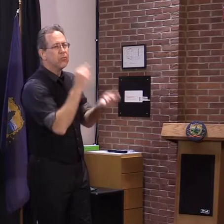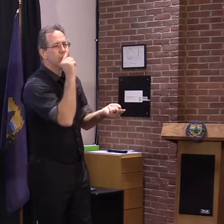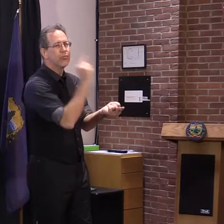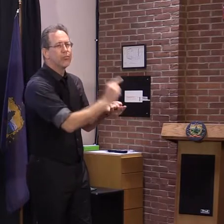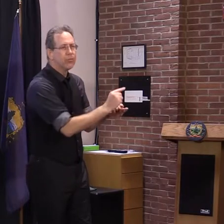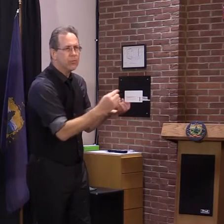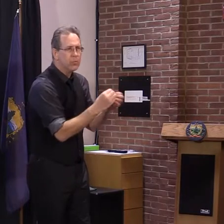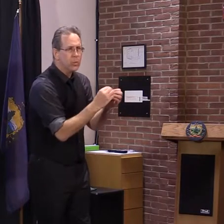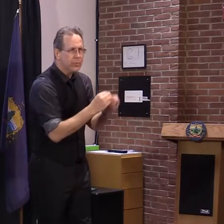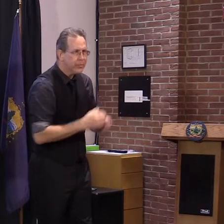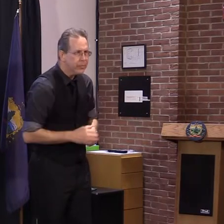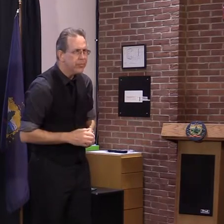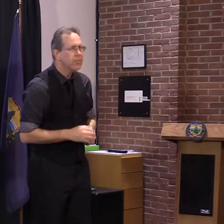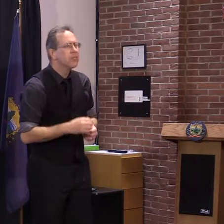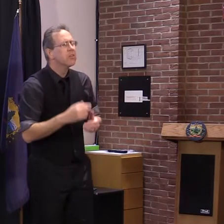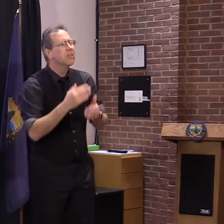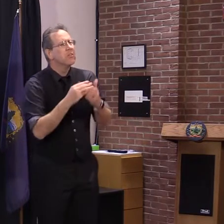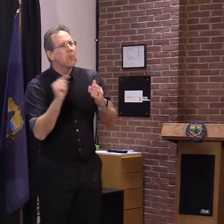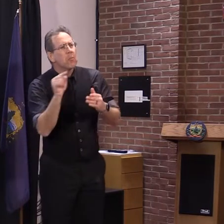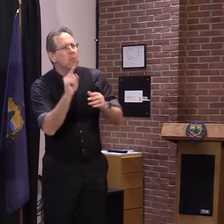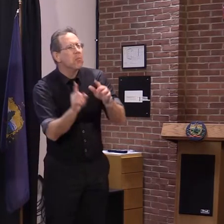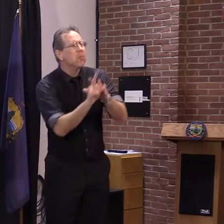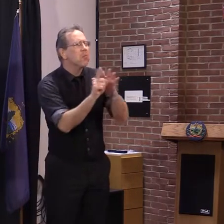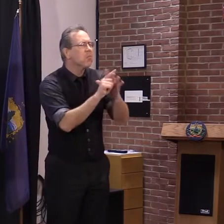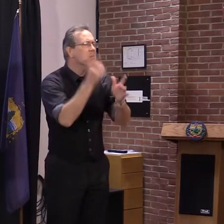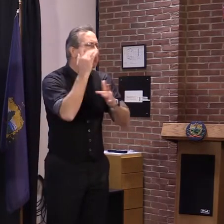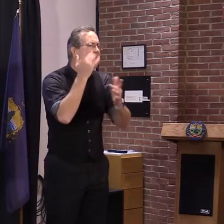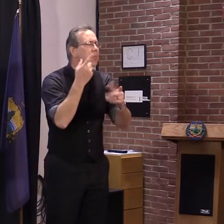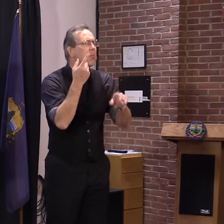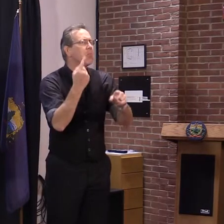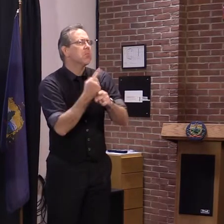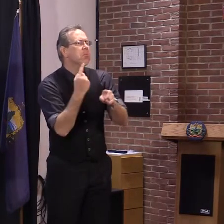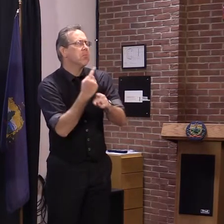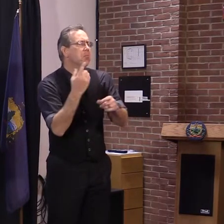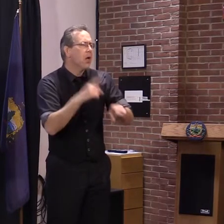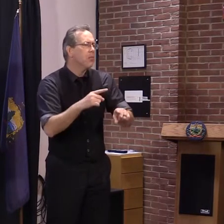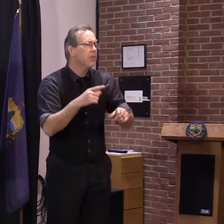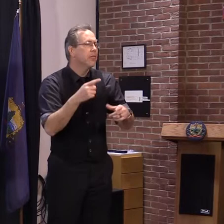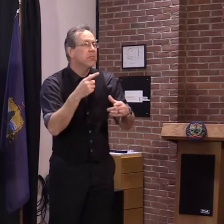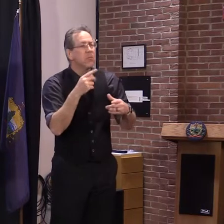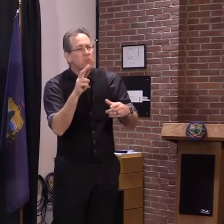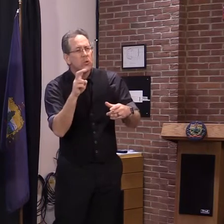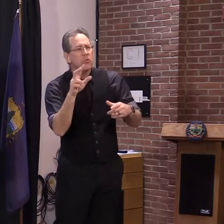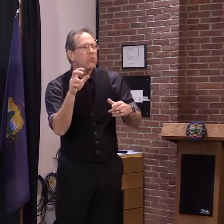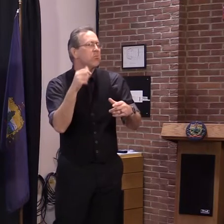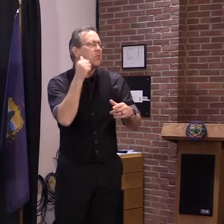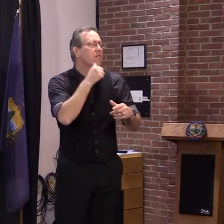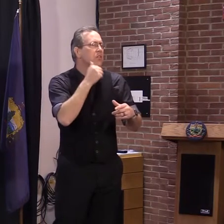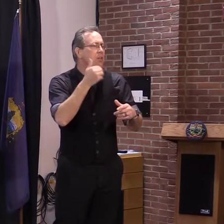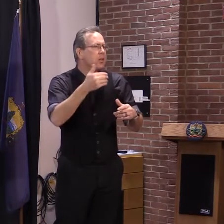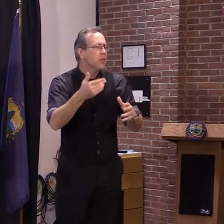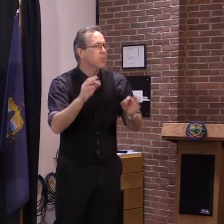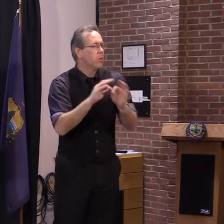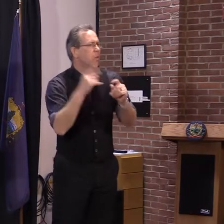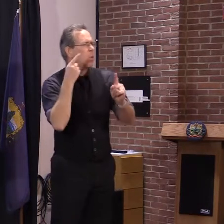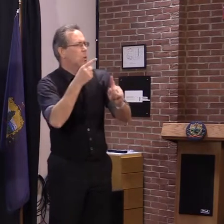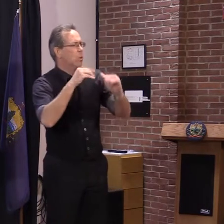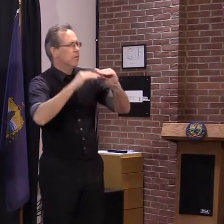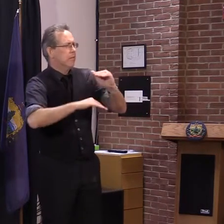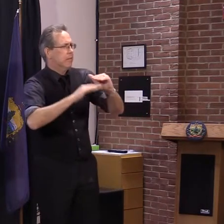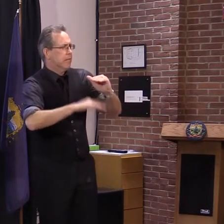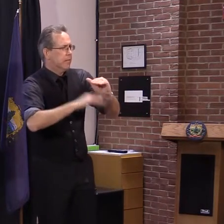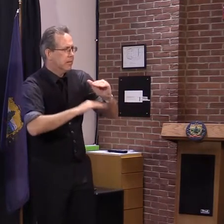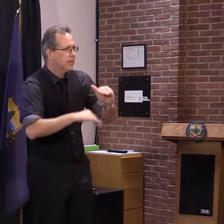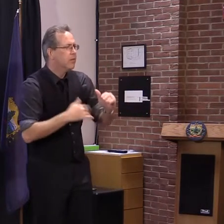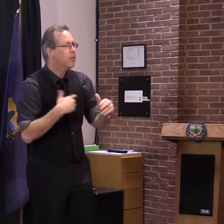virus hanging around our state, whether that's 100 cases a day or 200 cases a day. Hopefully we get even lower than that, but there is an expectation that we'll have